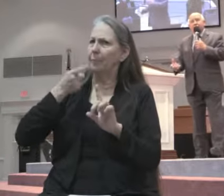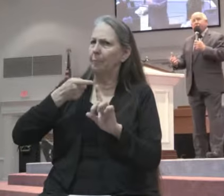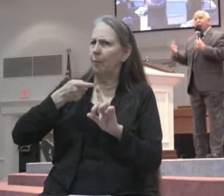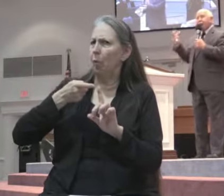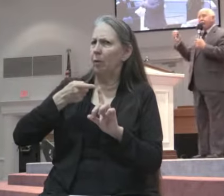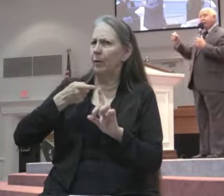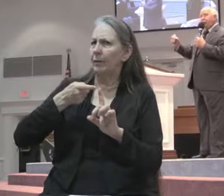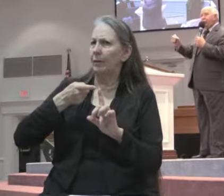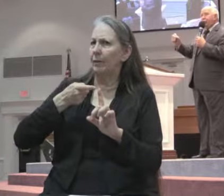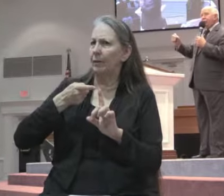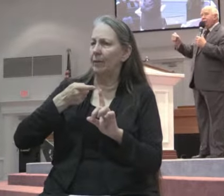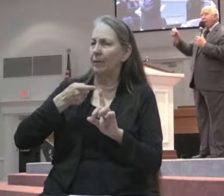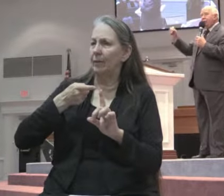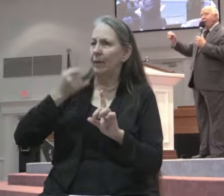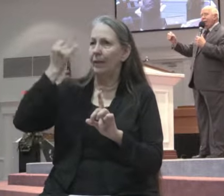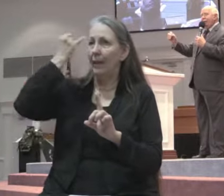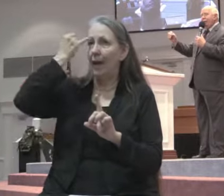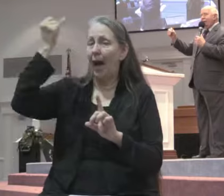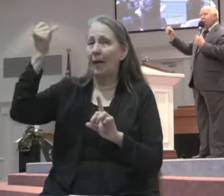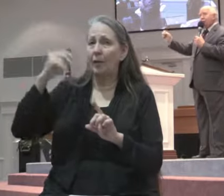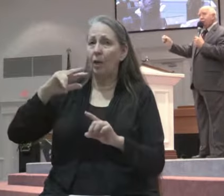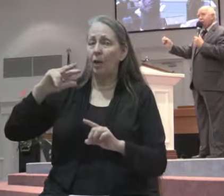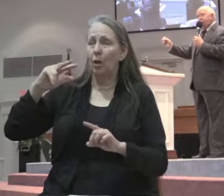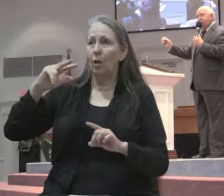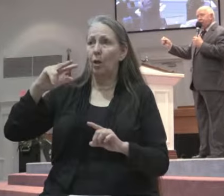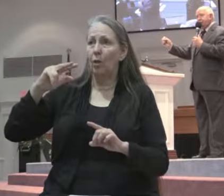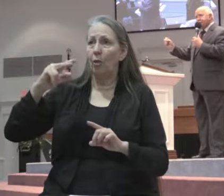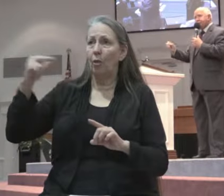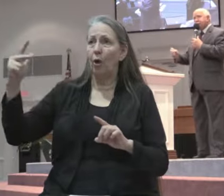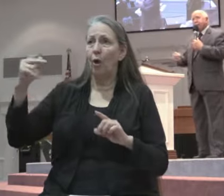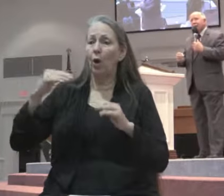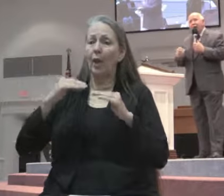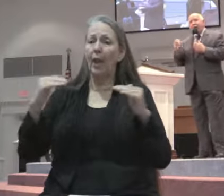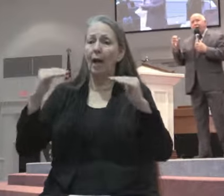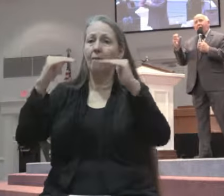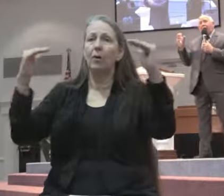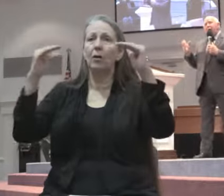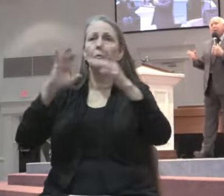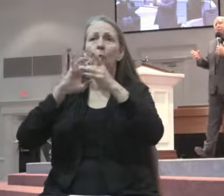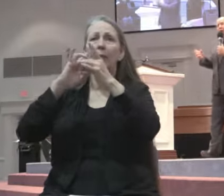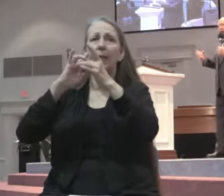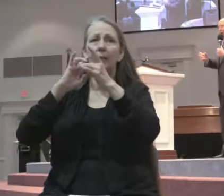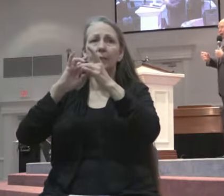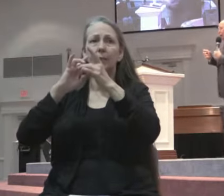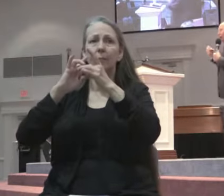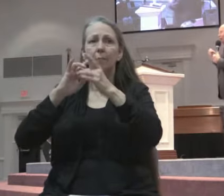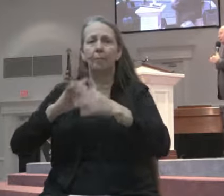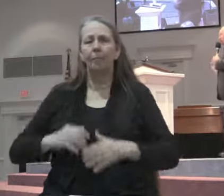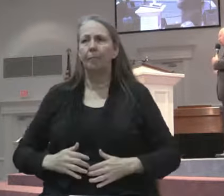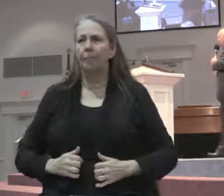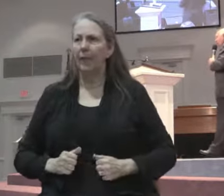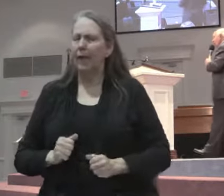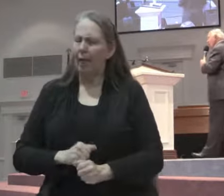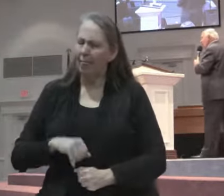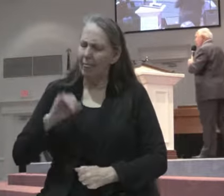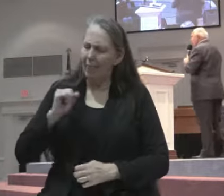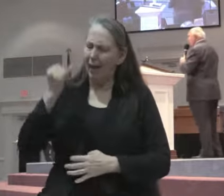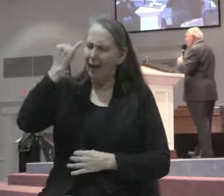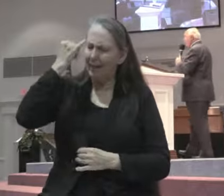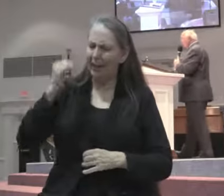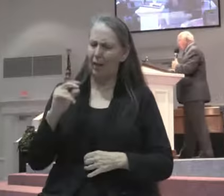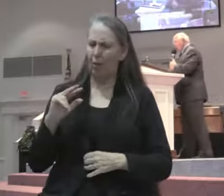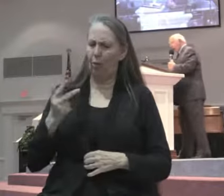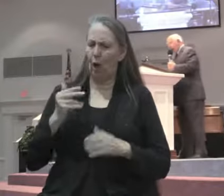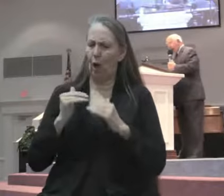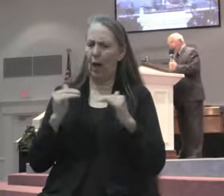idea of third level relationship. And in the idea of third